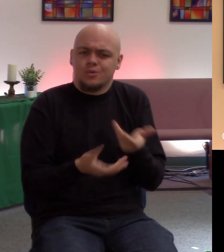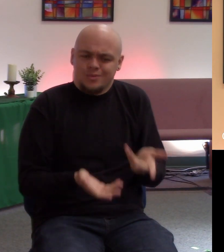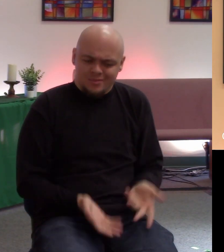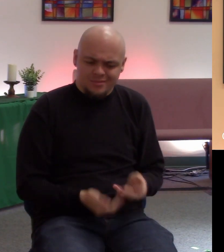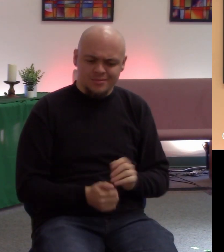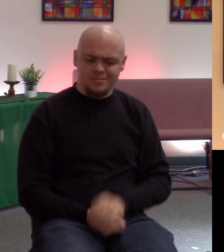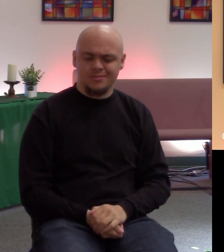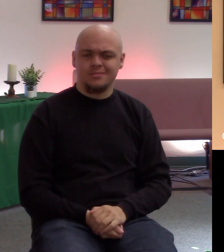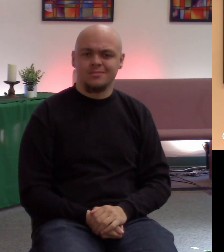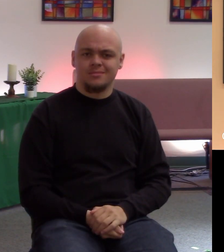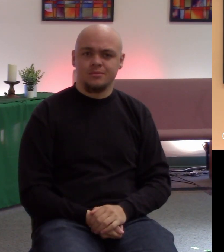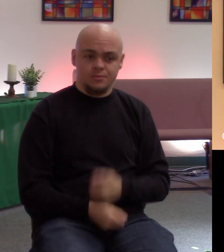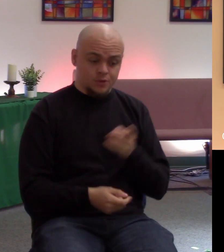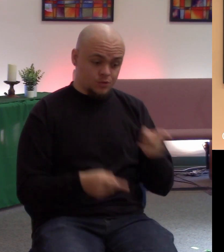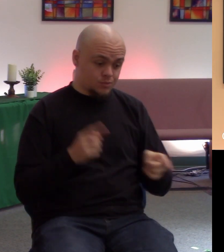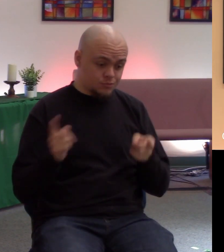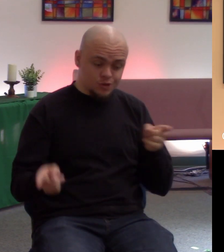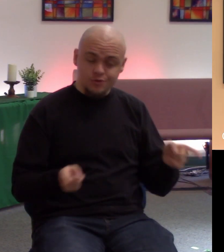using?